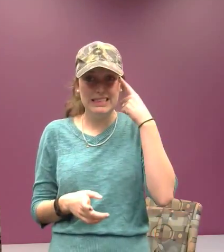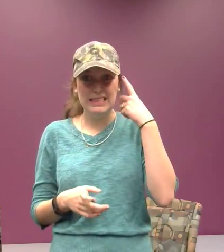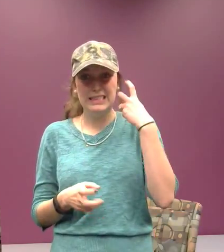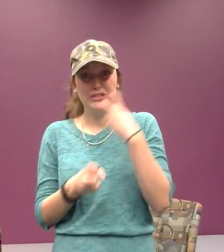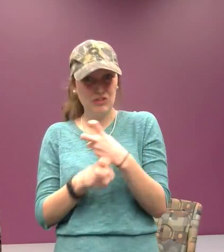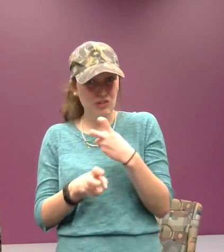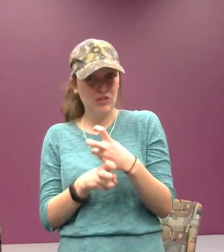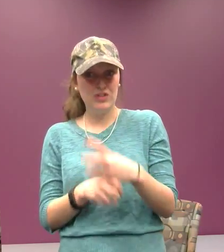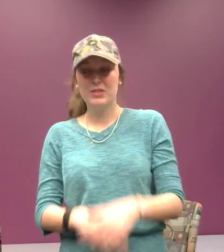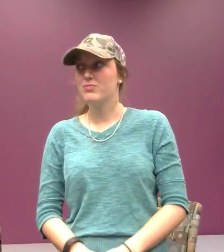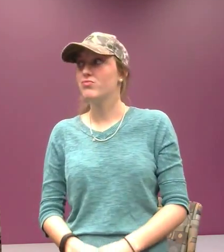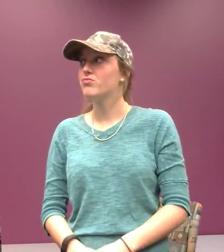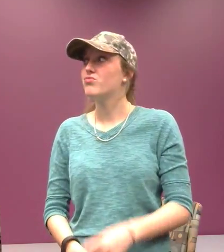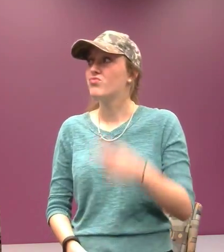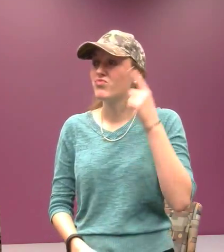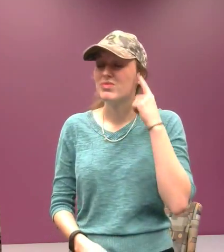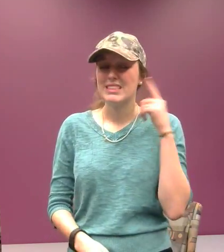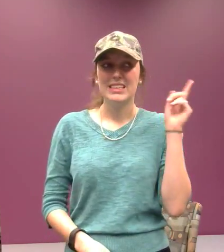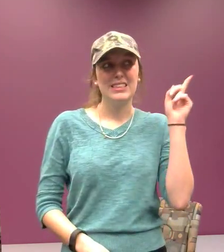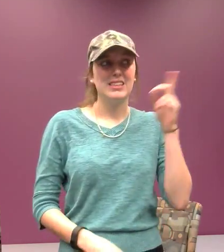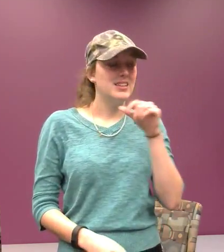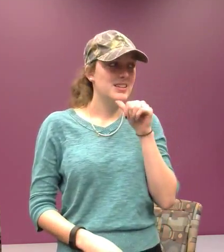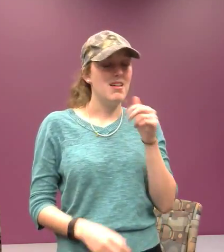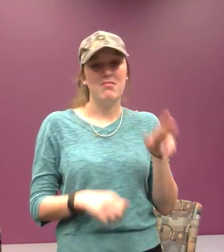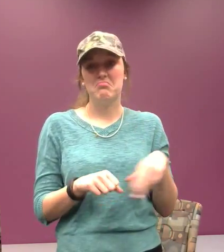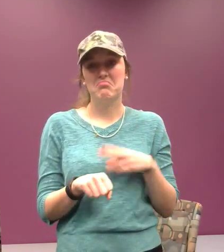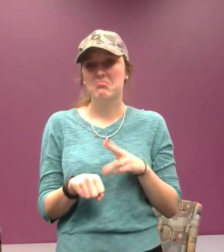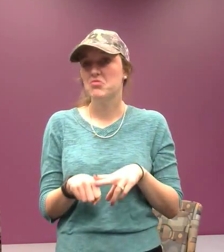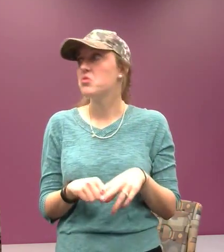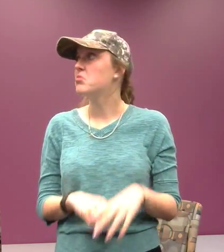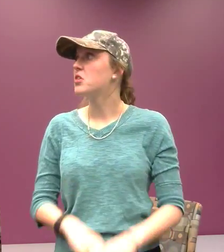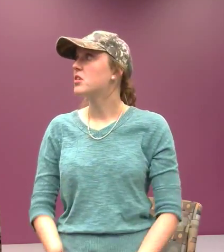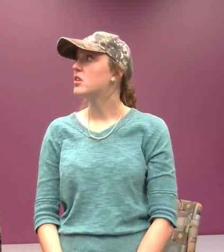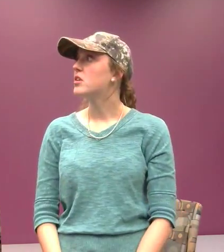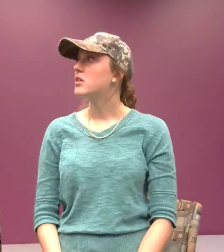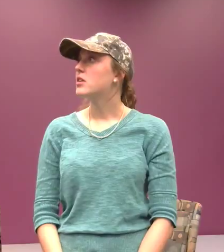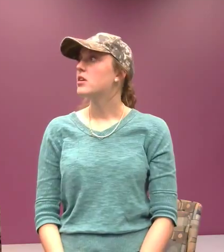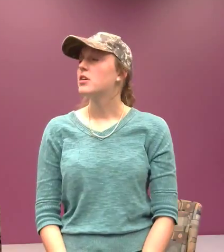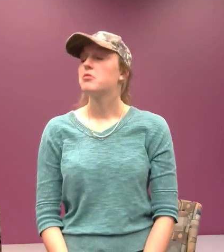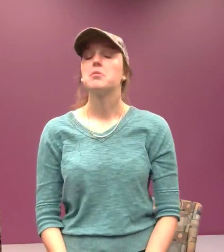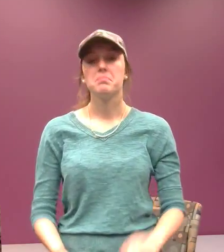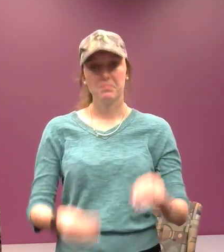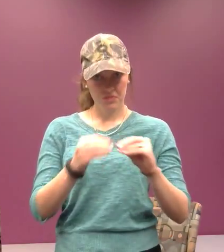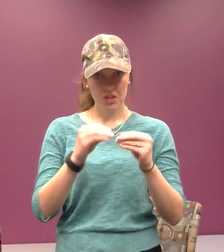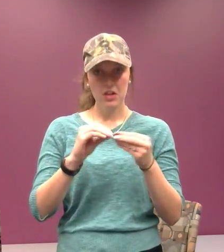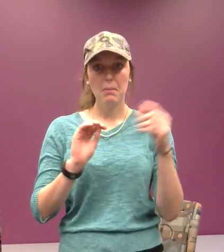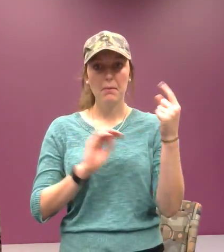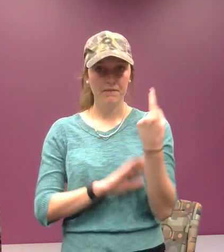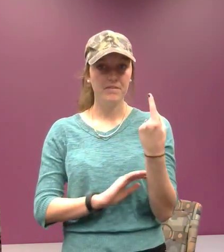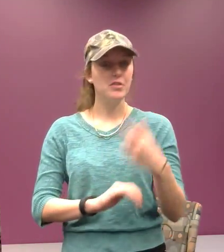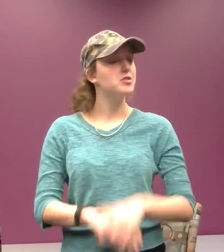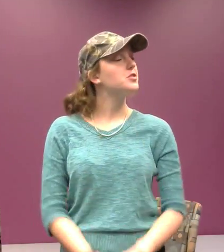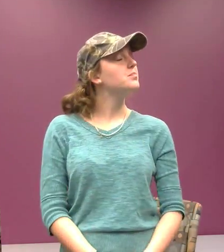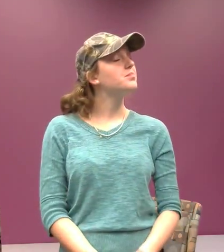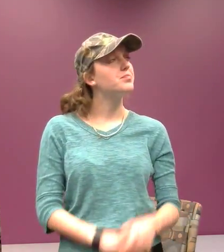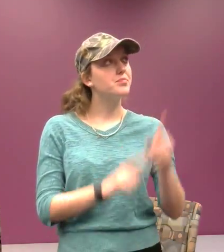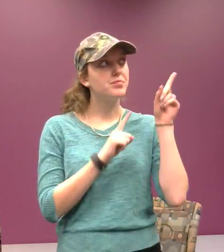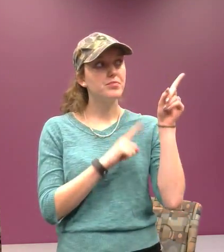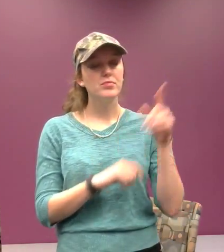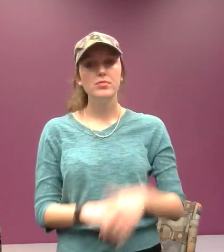Something a little unusual. Let's take care of the numbers first because we've done that already. How do you think we want to deal with the